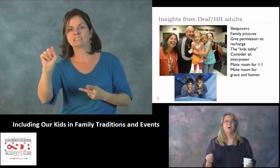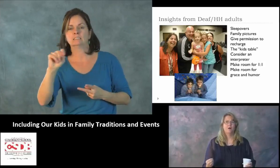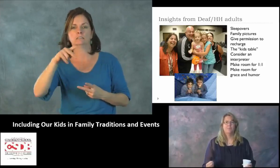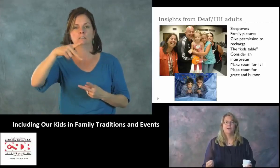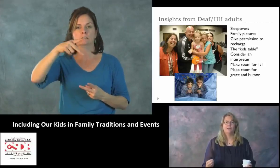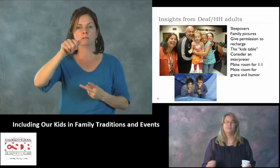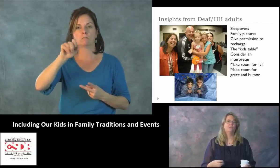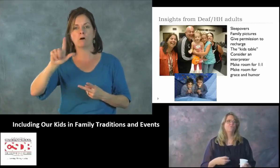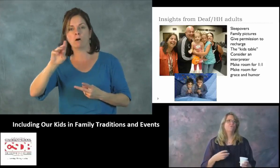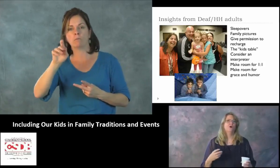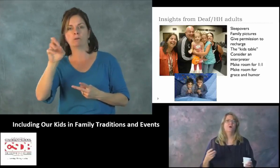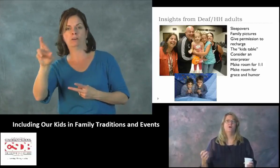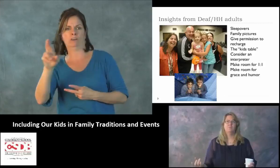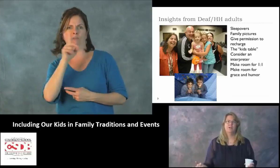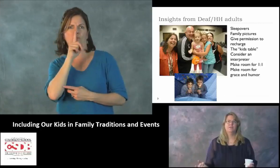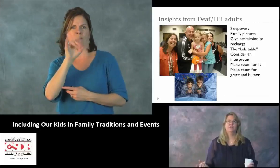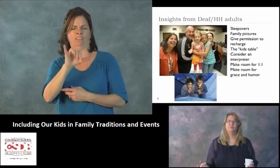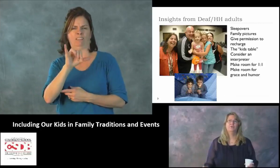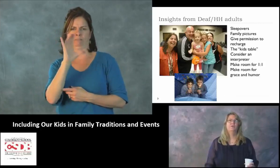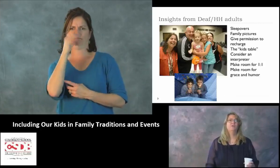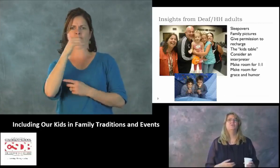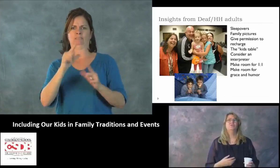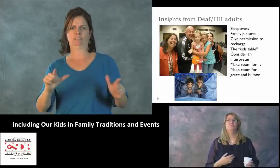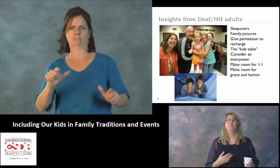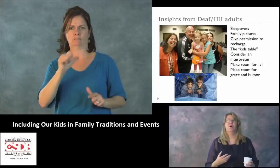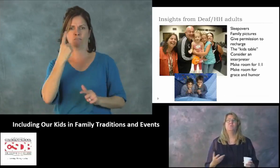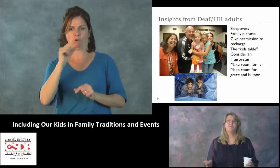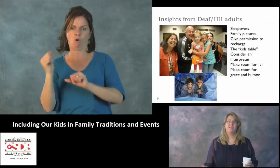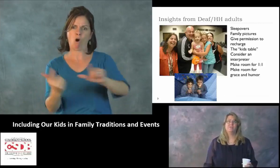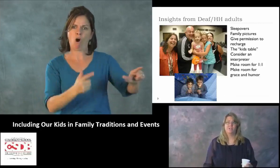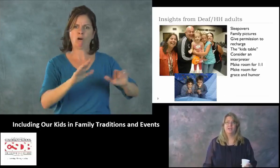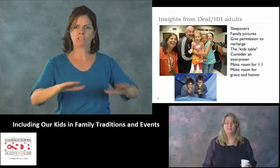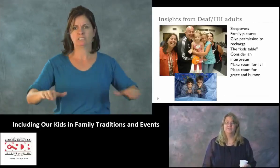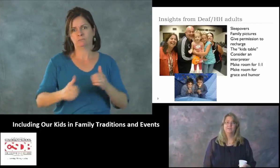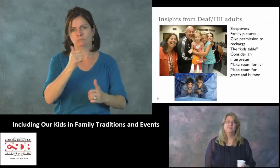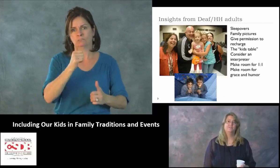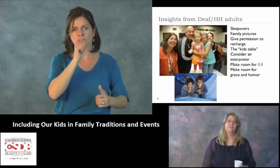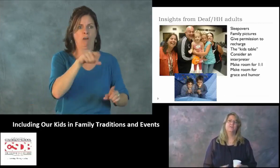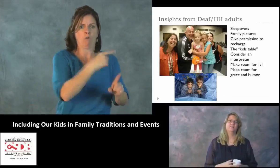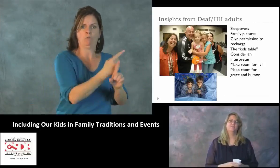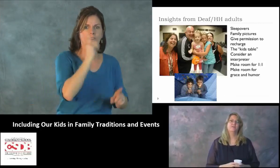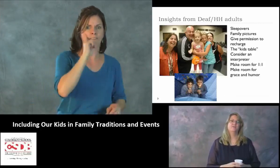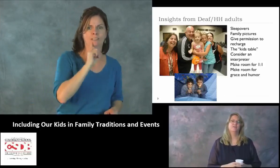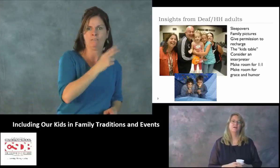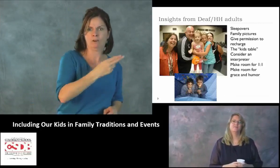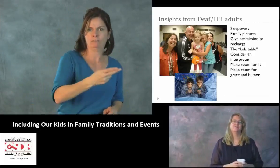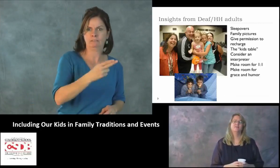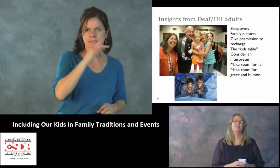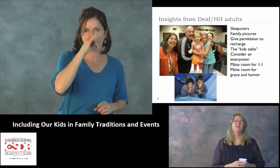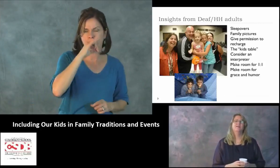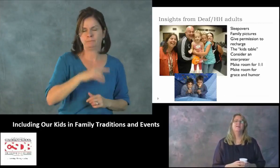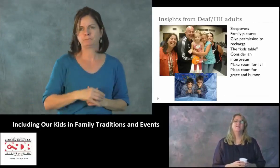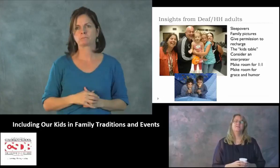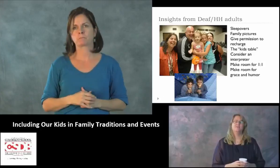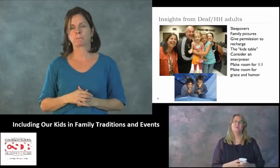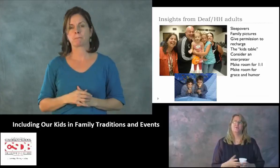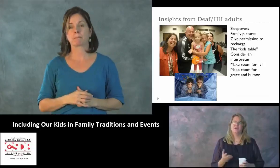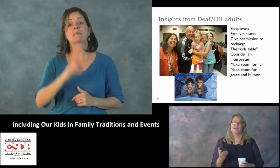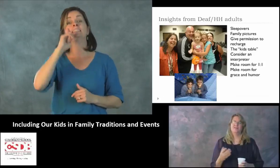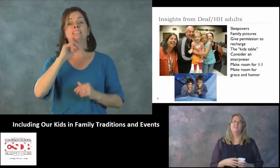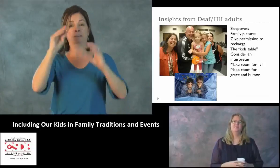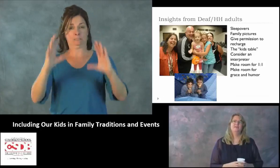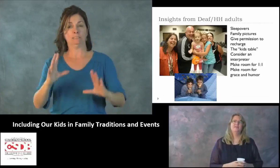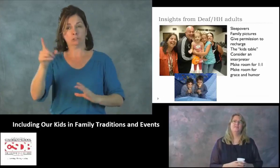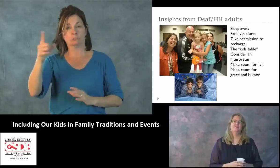casket, pallbearer. Those are all brand new to almost every child, not just our kids with hearing loss.